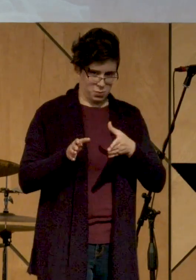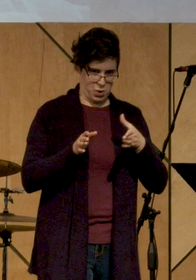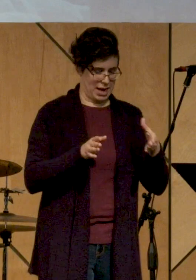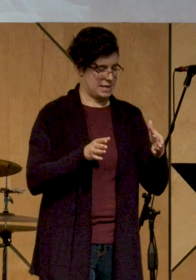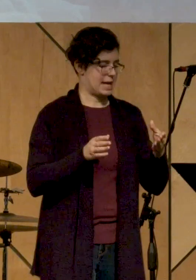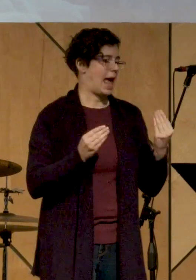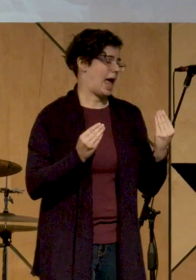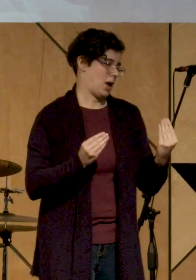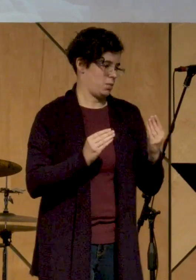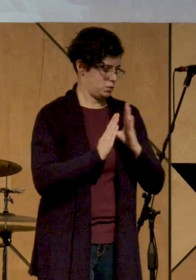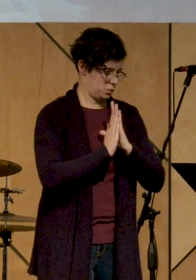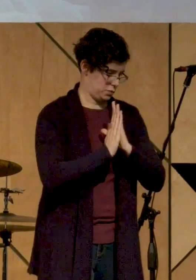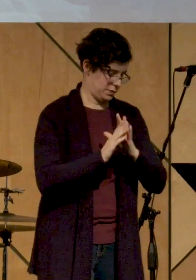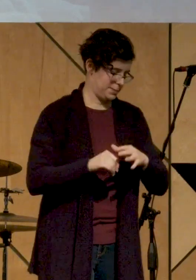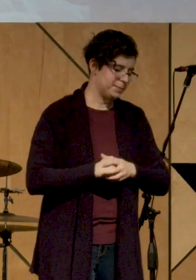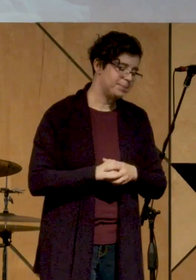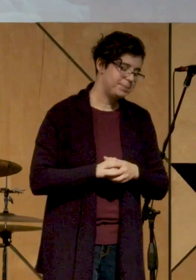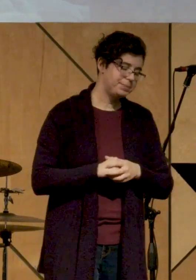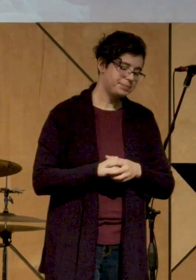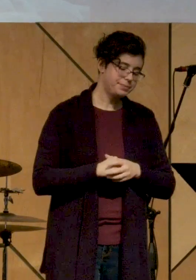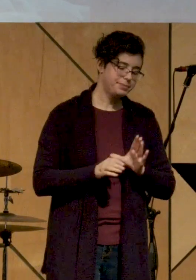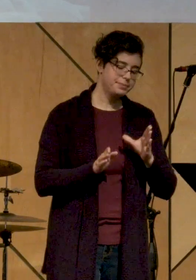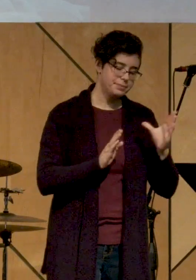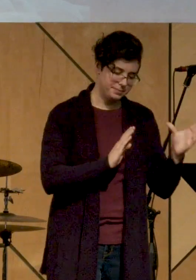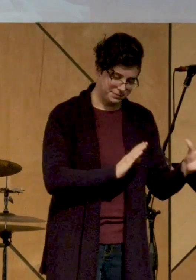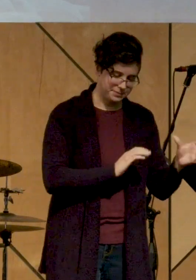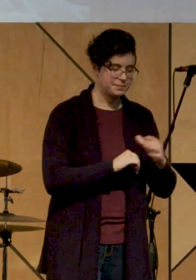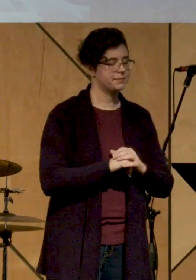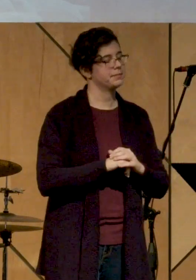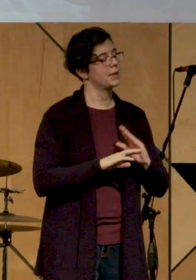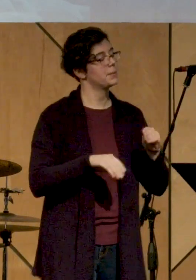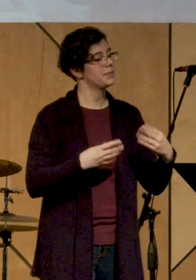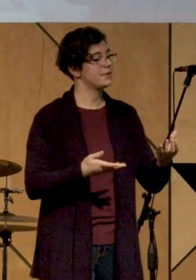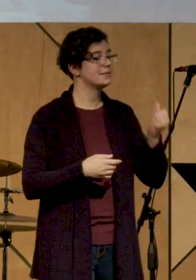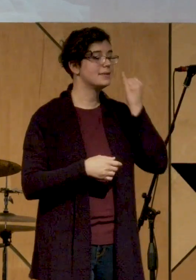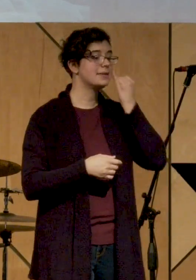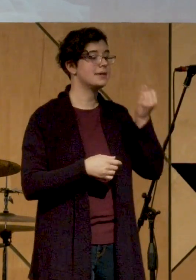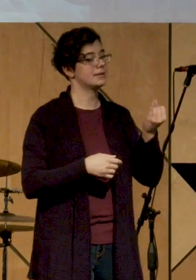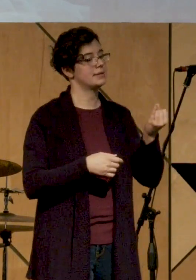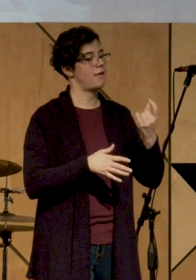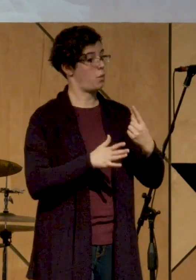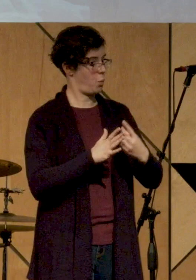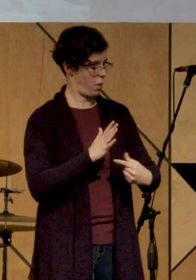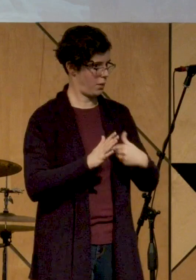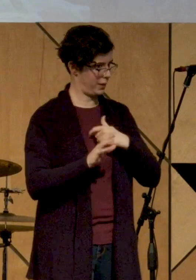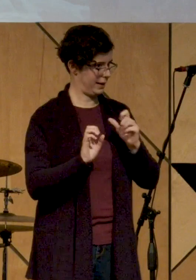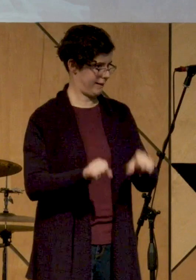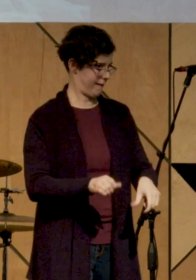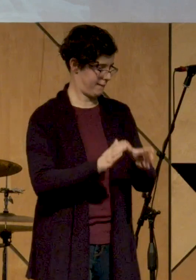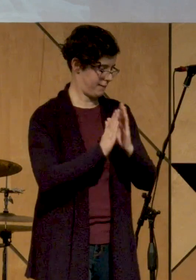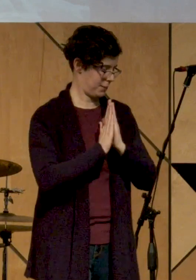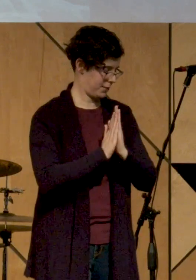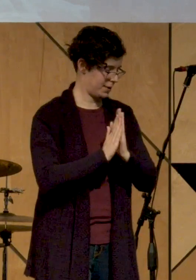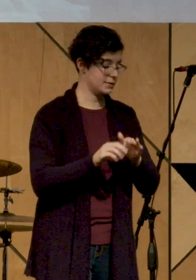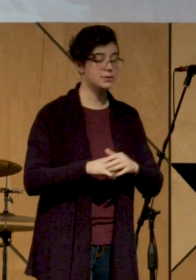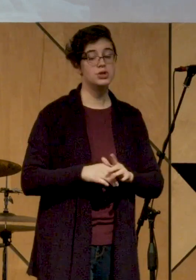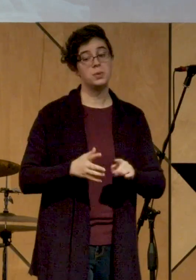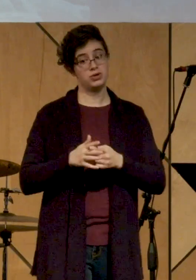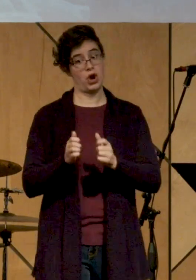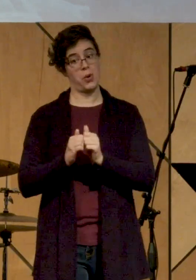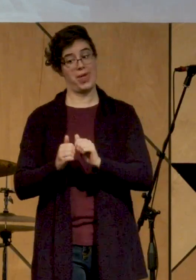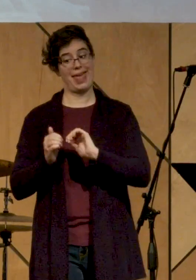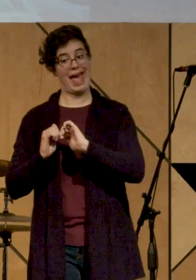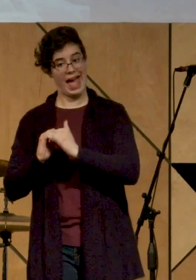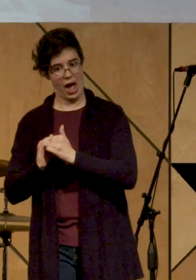how to pray, and then he gives us an idea of what to pray for. So we start with a